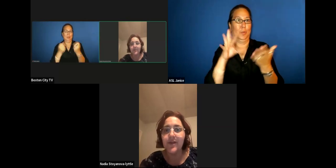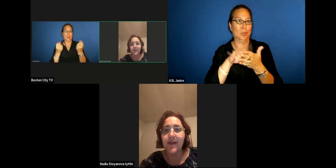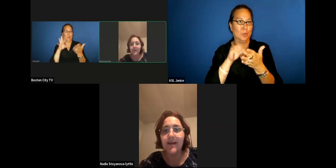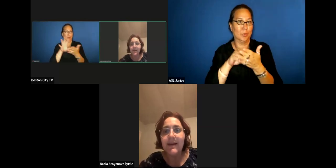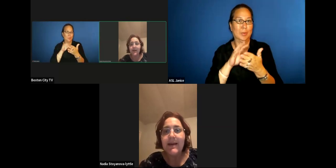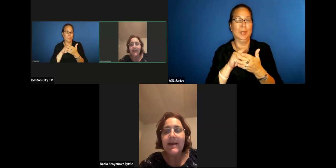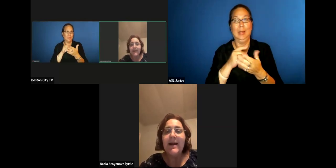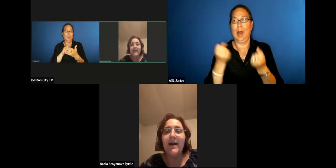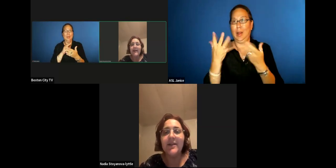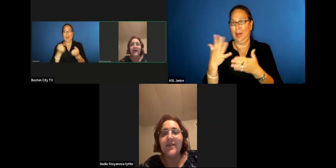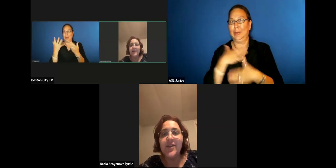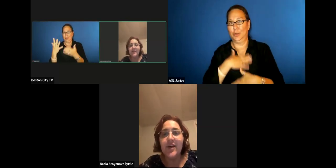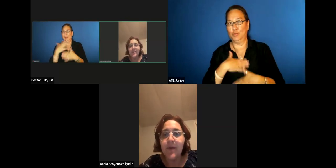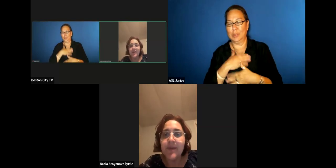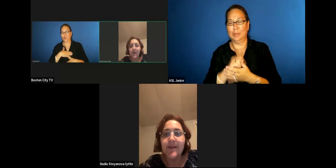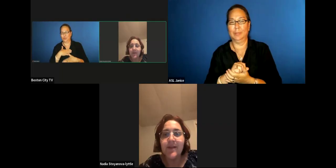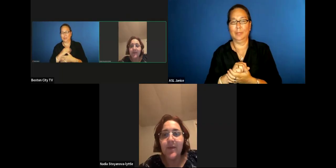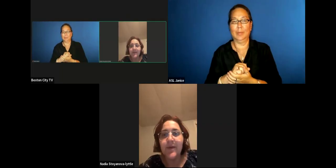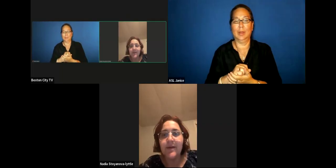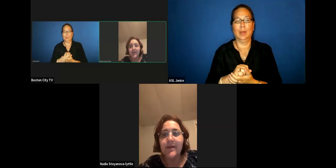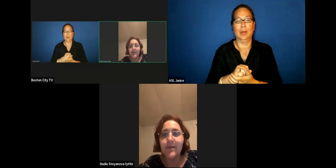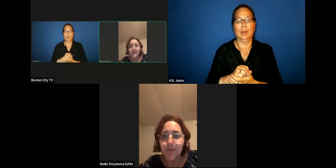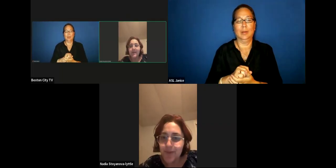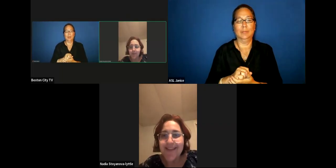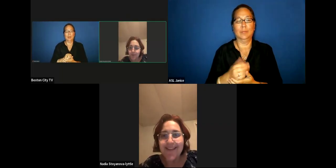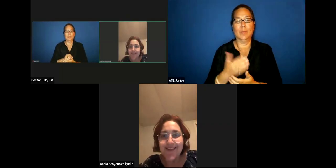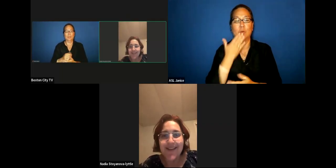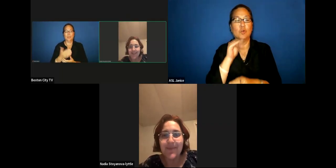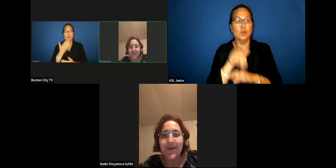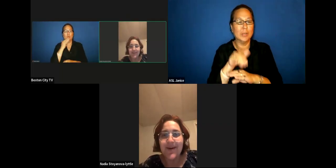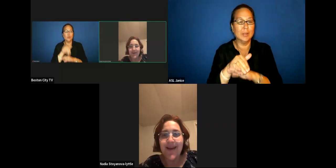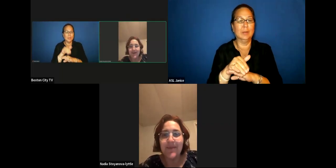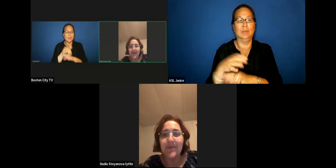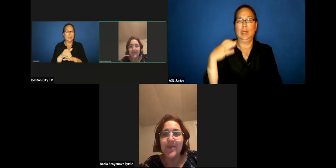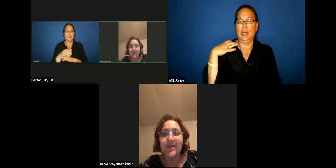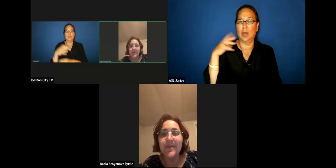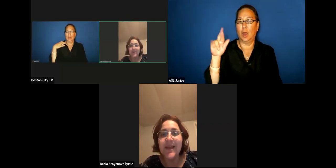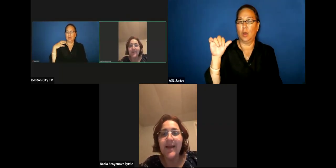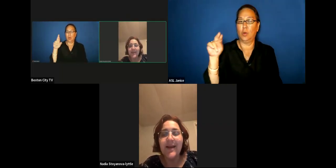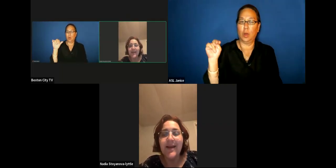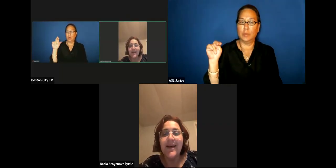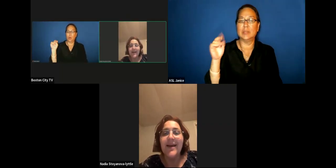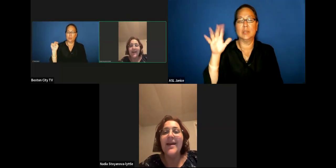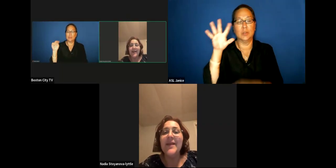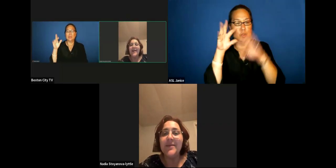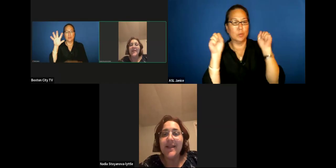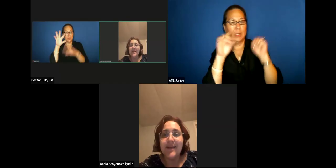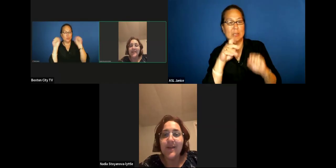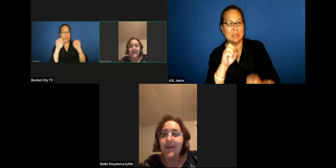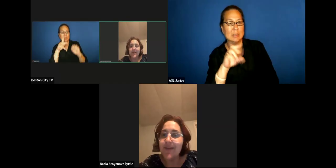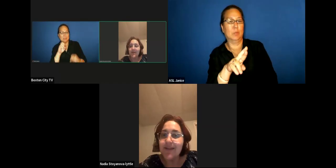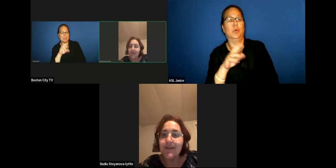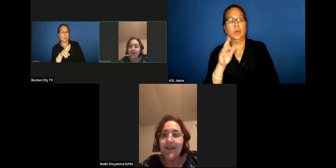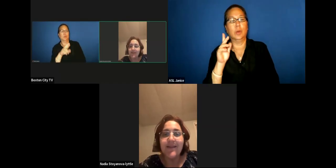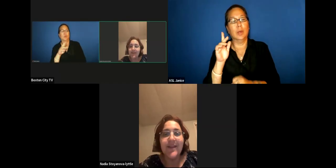to appreciate. Good evening, Chair Robinson, Superintendent Skipper, and members of the committee. My name is